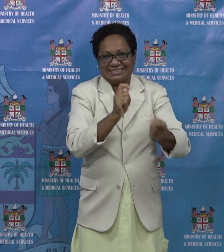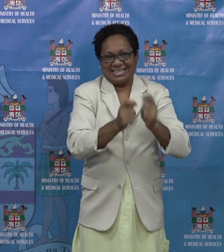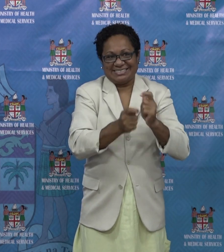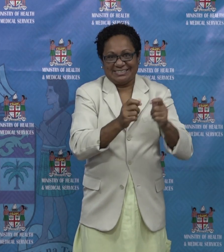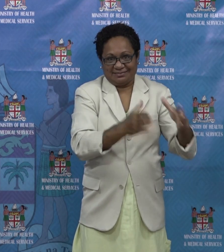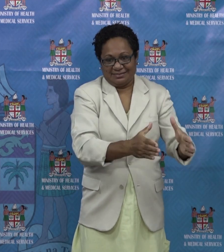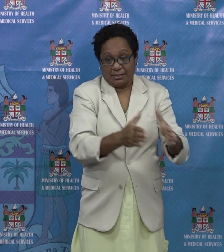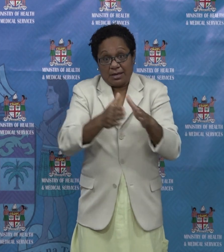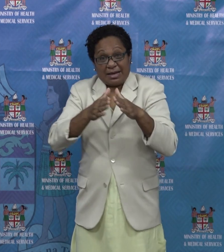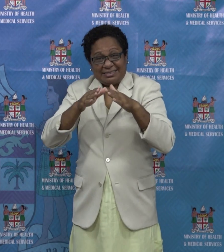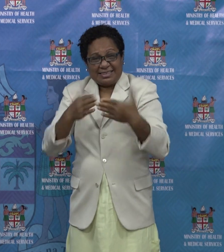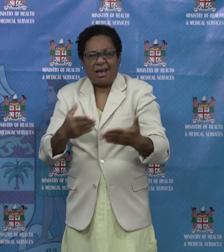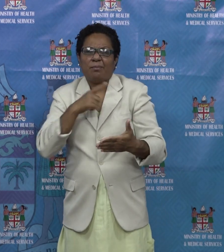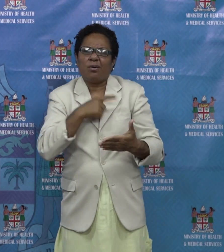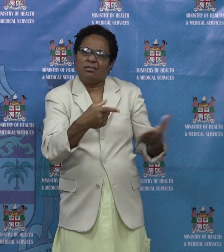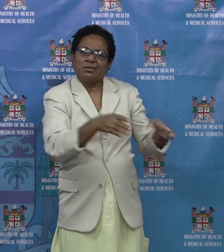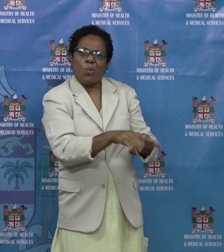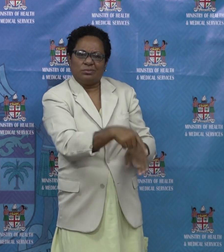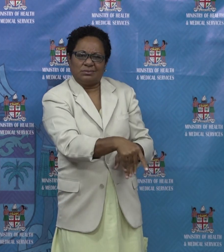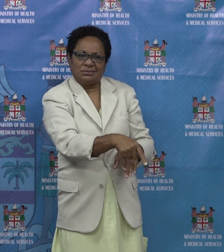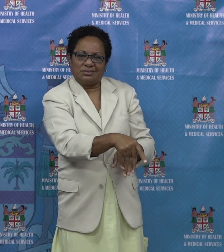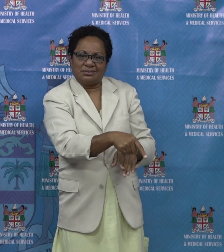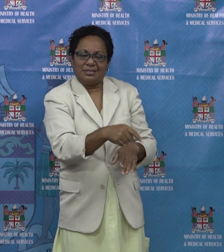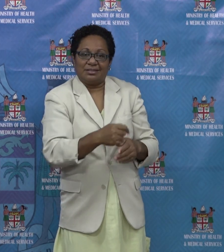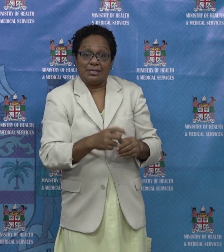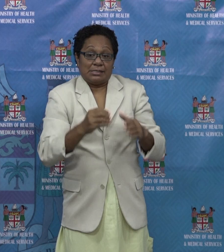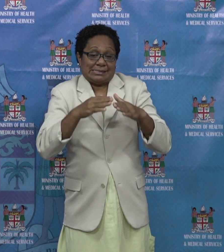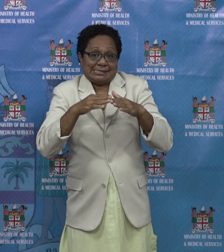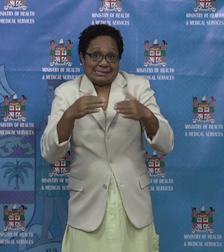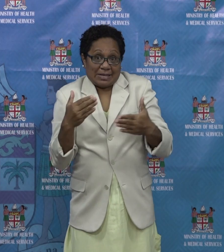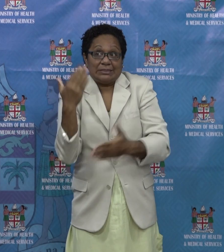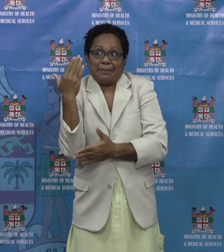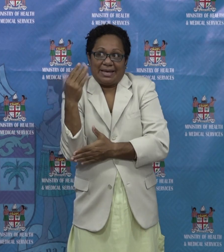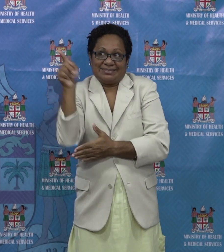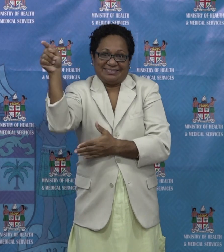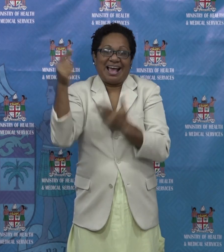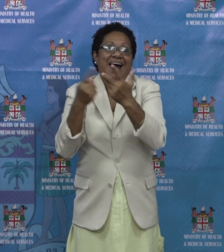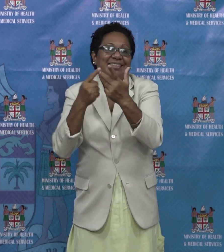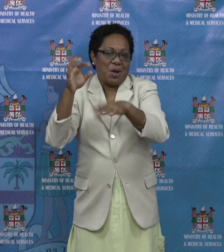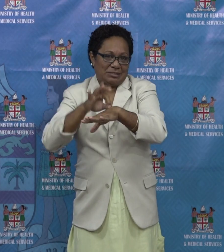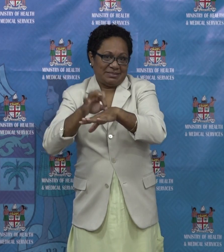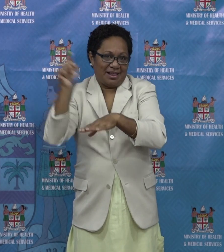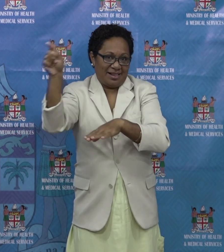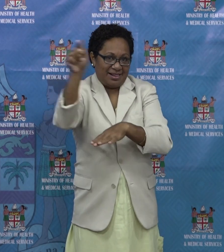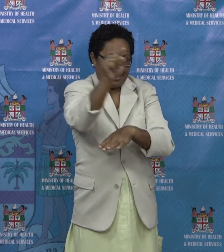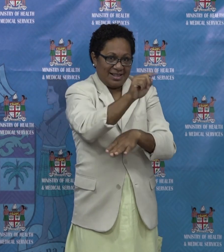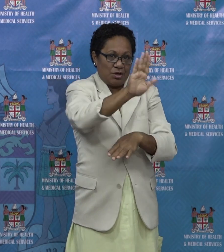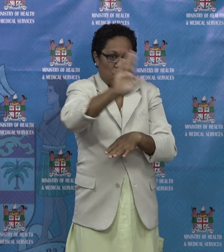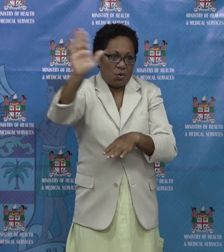Now, with Fiji CDC going offline temporarily, we've had to rely more on these divisional hospitals for the